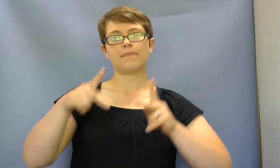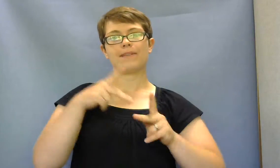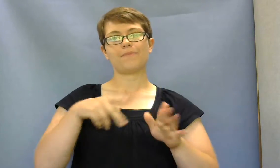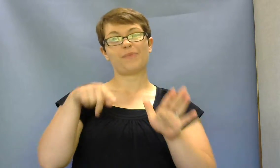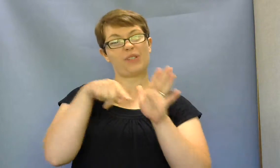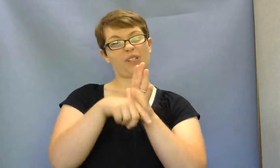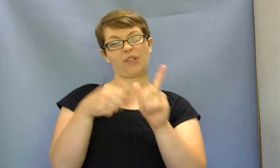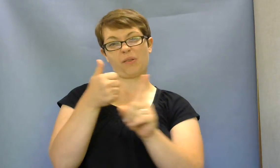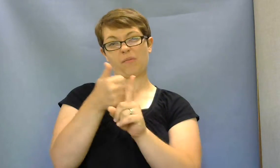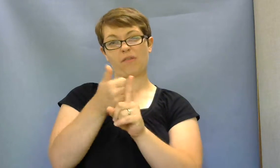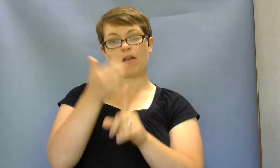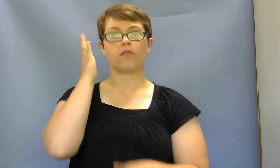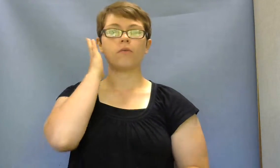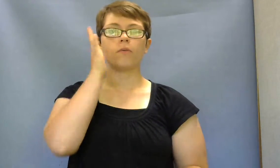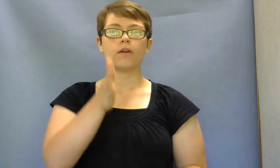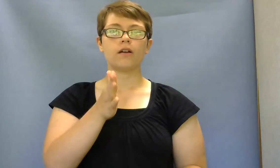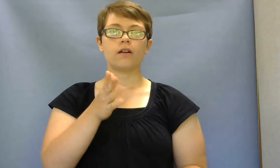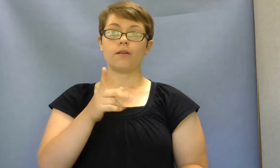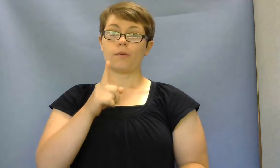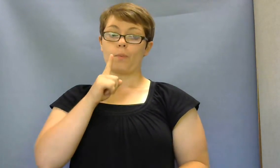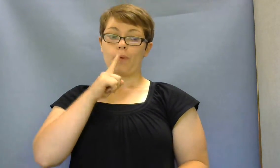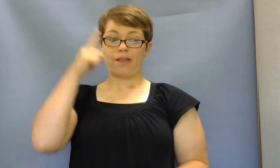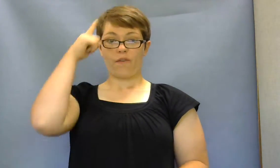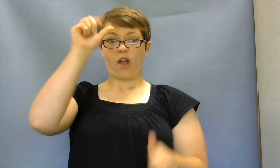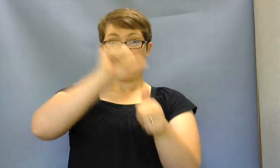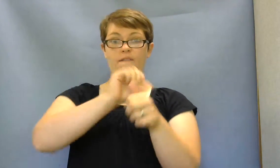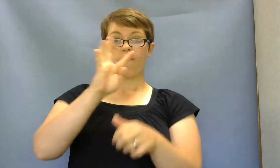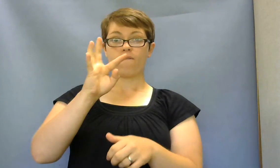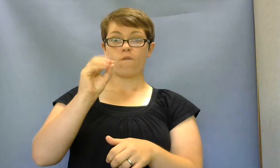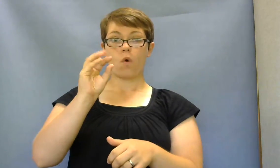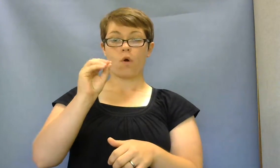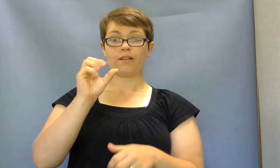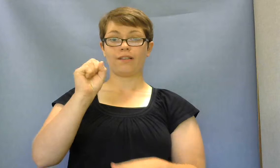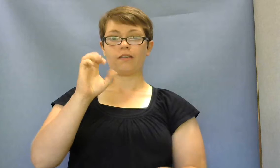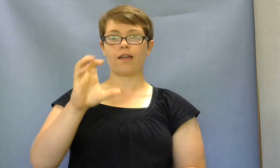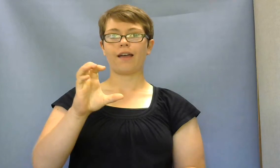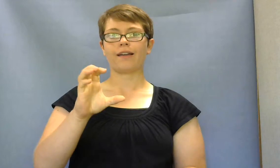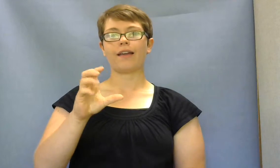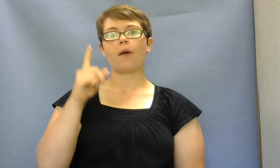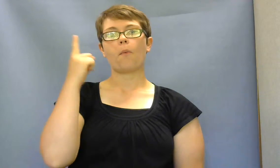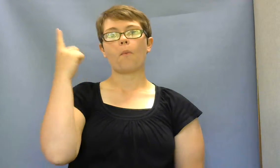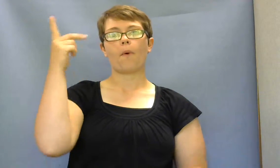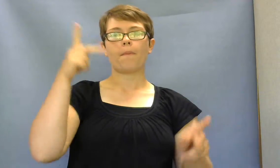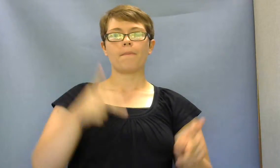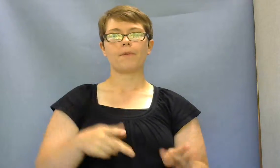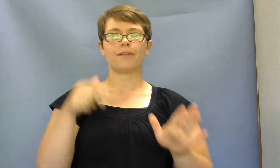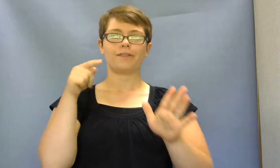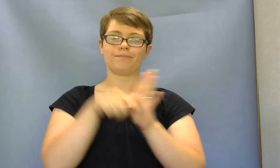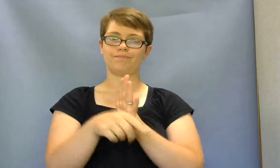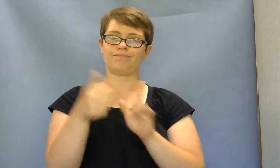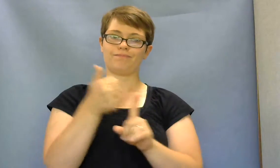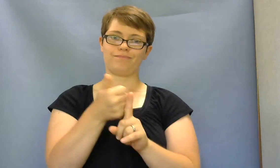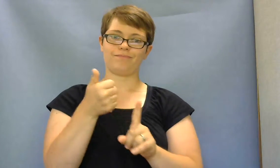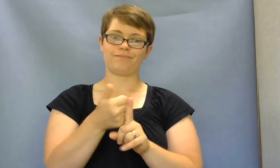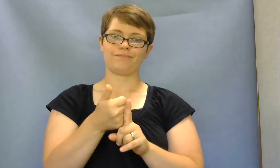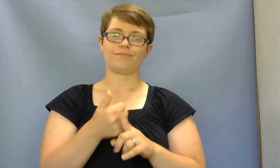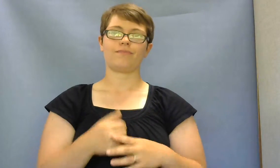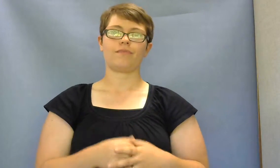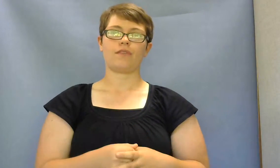million slaves, and I've met sex slaves, and I've seen the top of the pyramid as